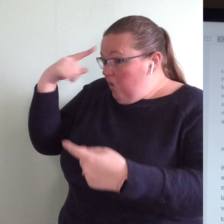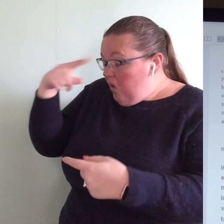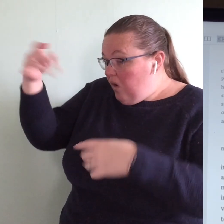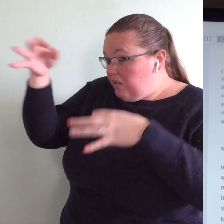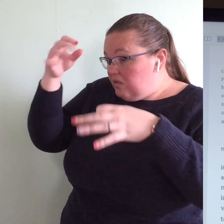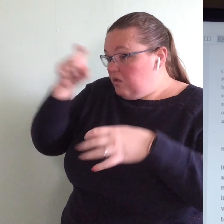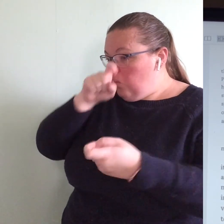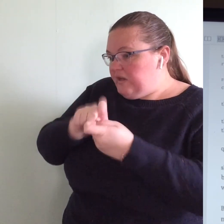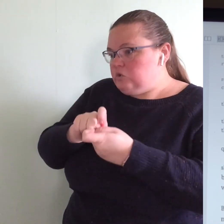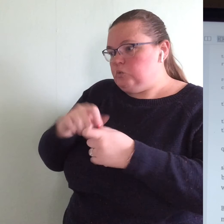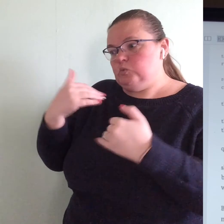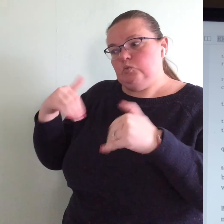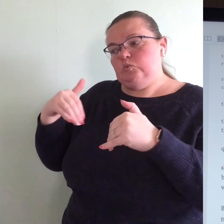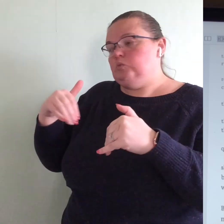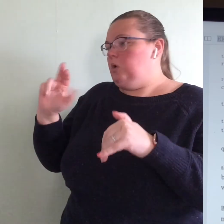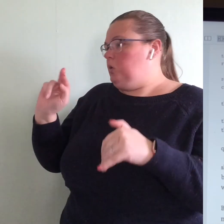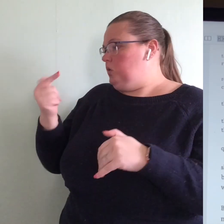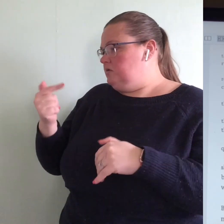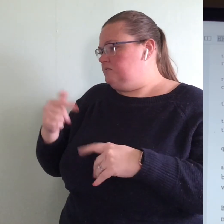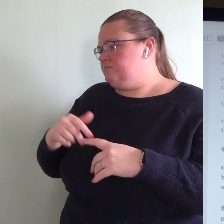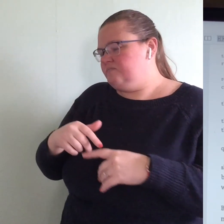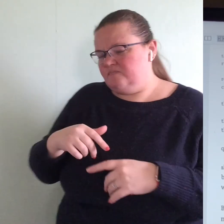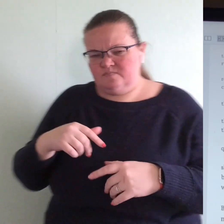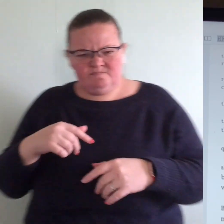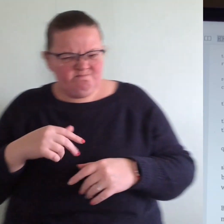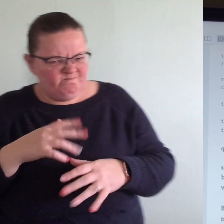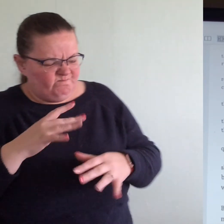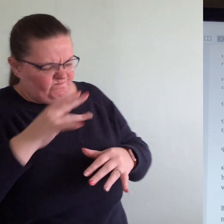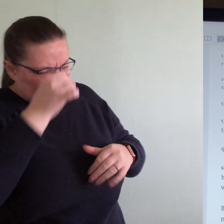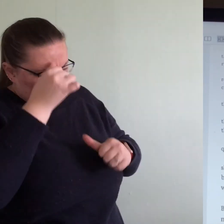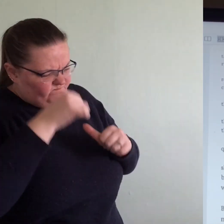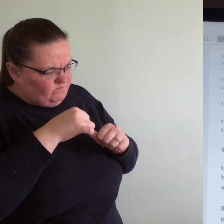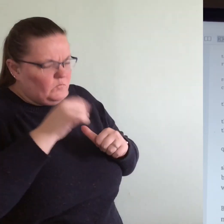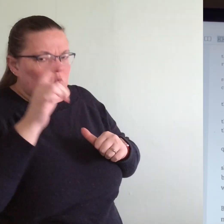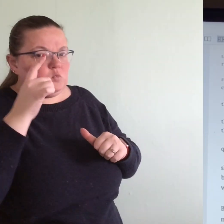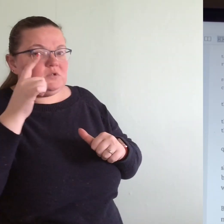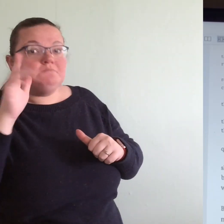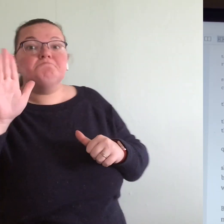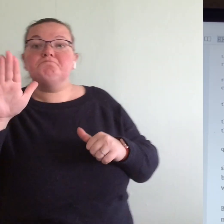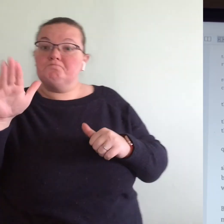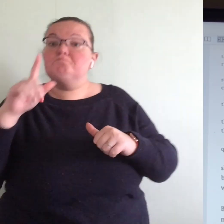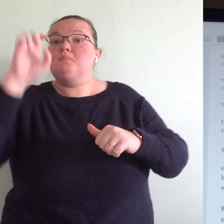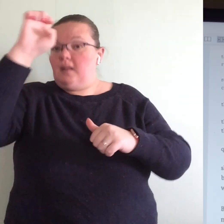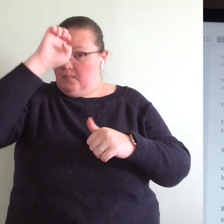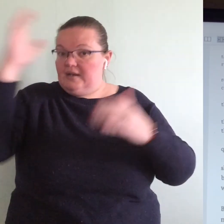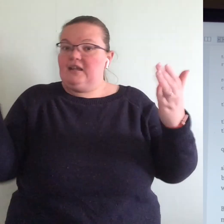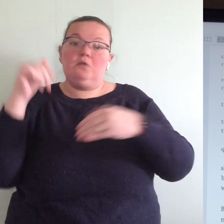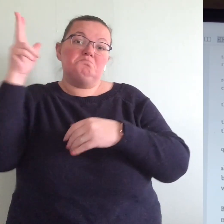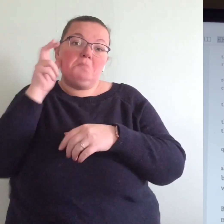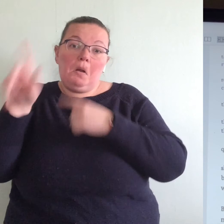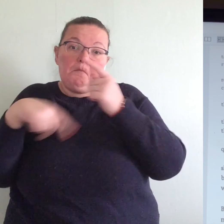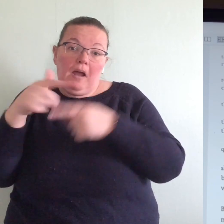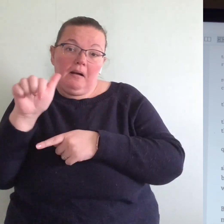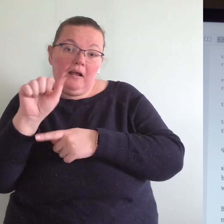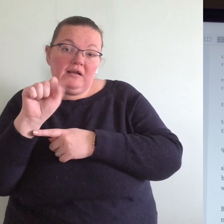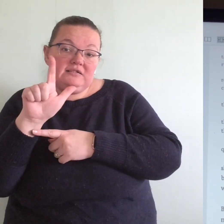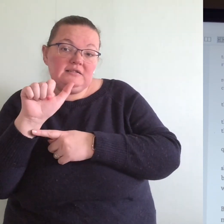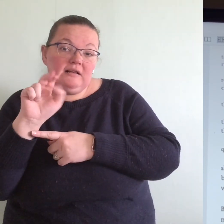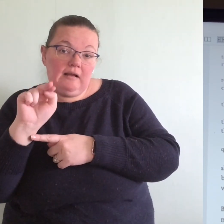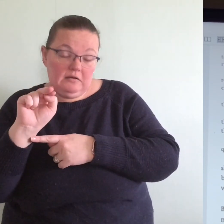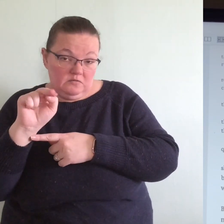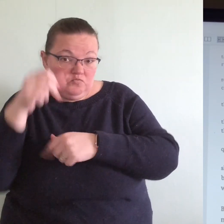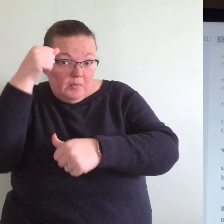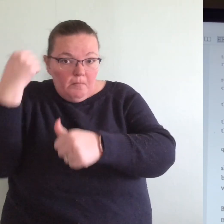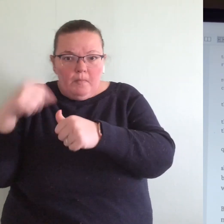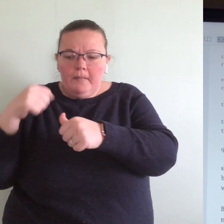being here when we were talking about Aslan, began Peter, but Lucy interrupted him. Oh, yes, he was, she said